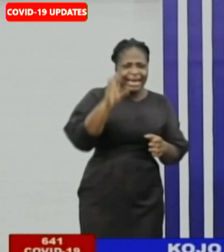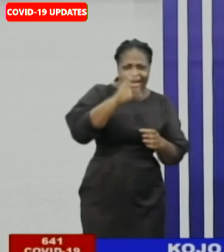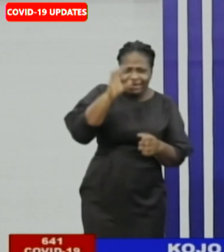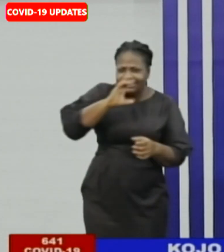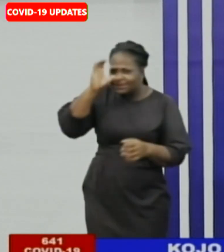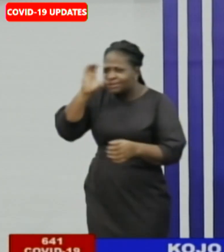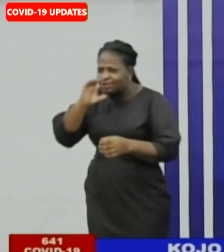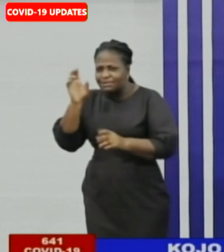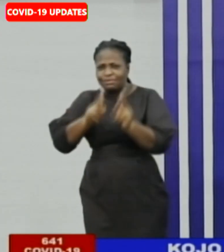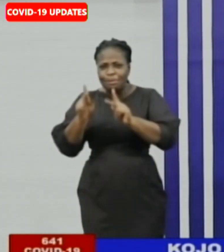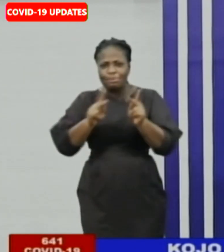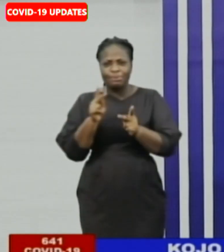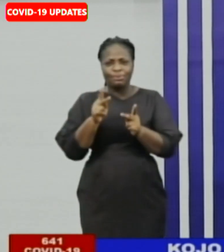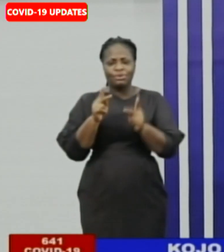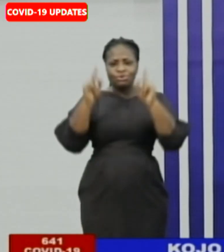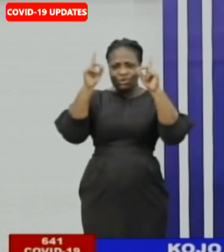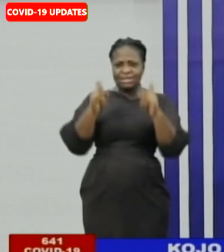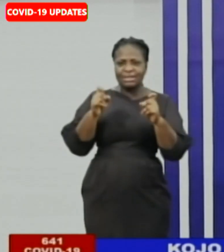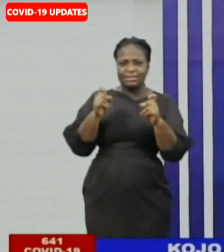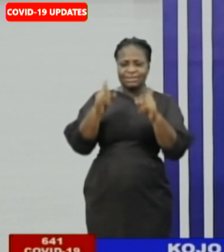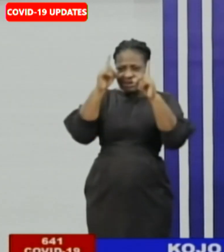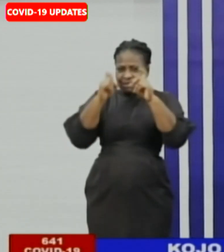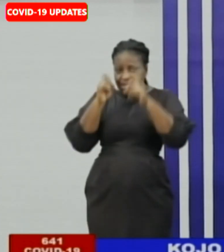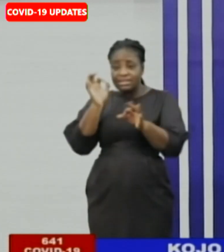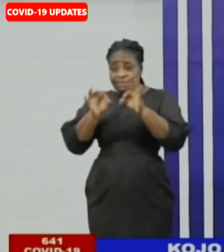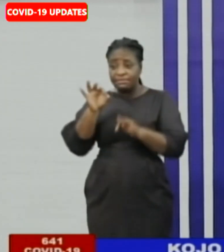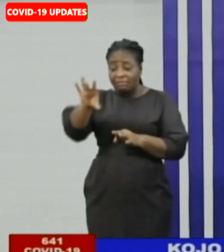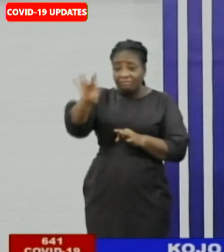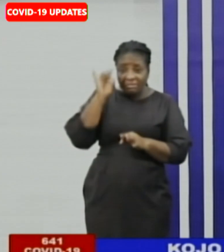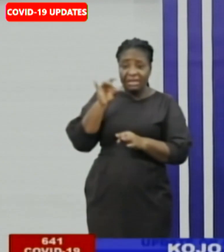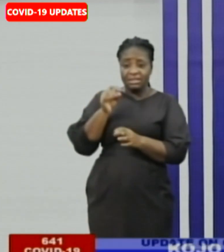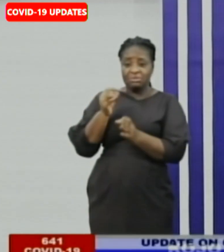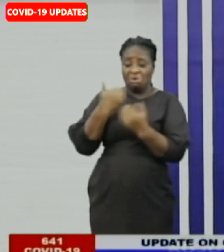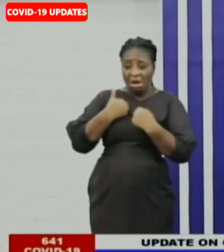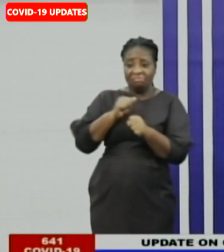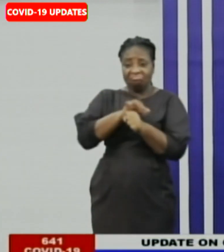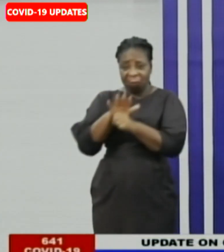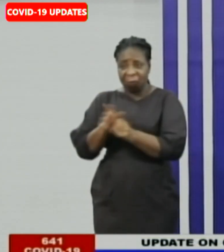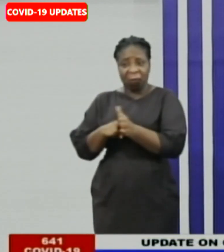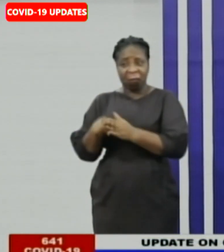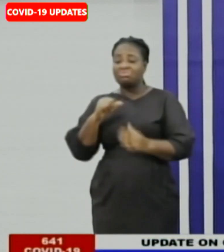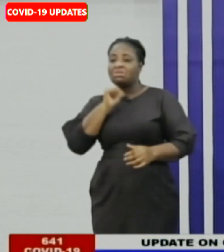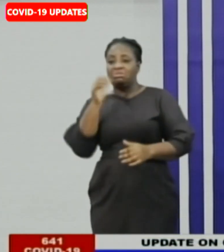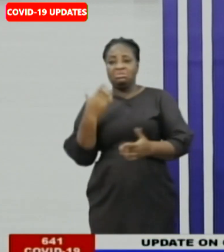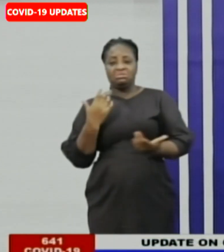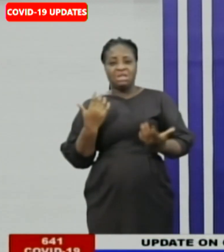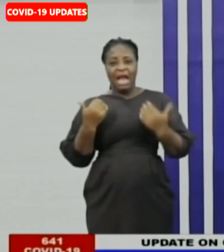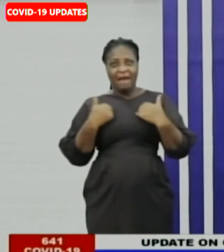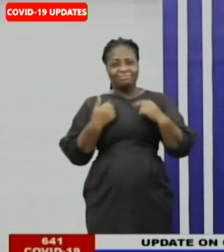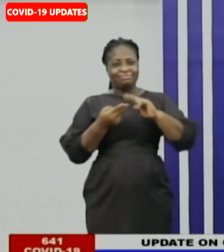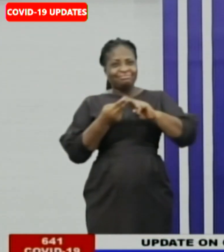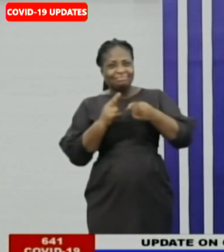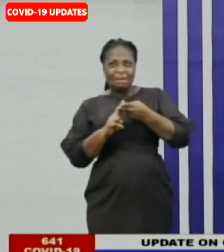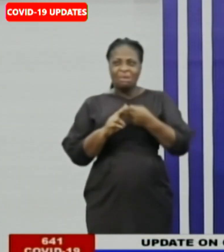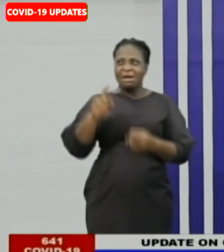going or seeking to go ahead of the virus to find it and not wait for it to manifest. We have done a total of